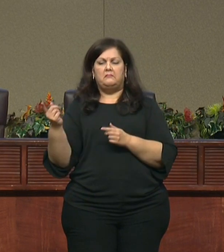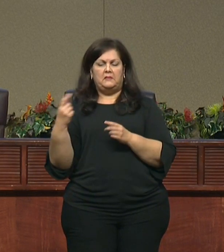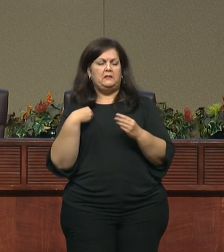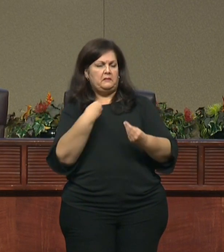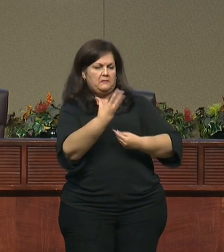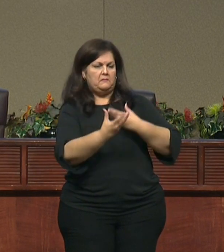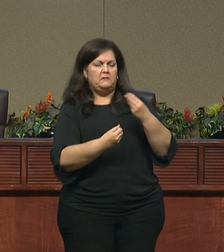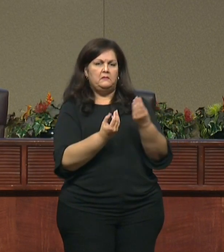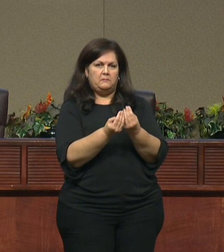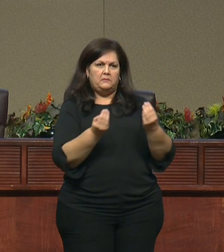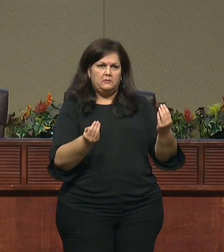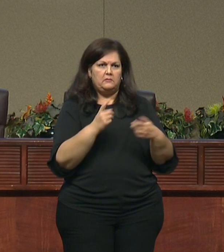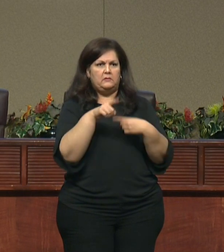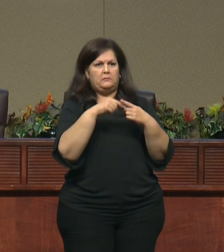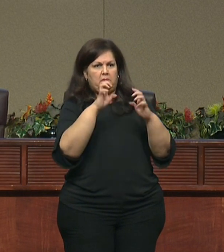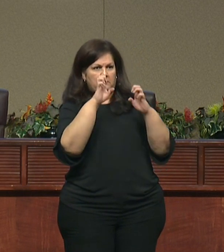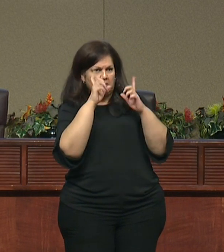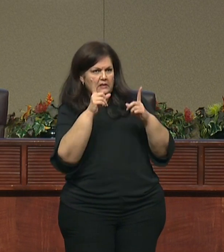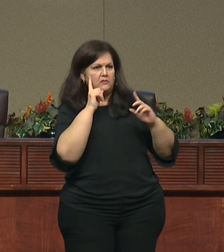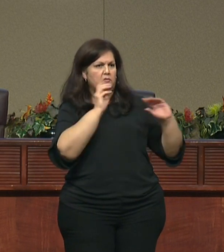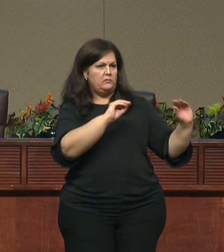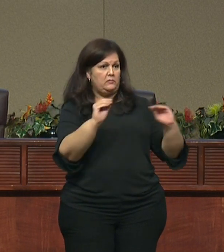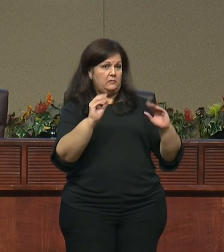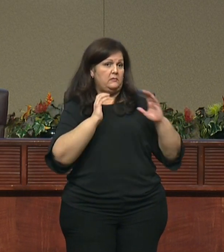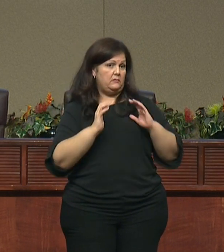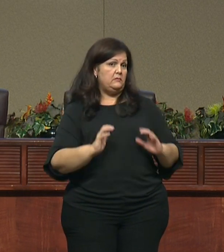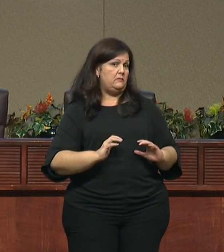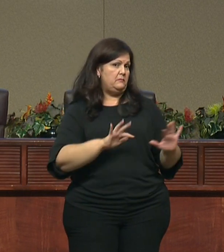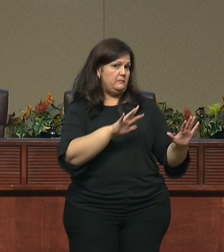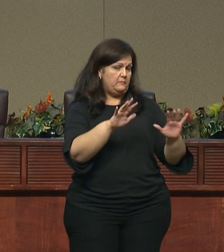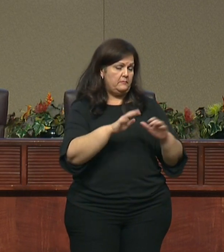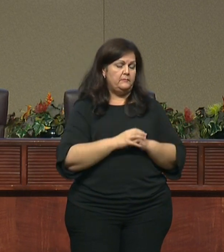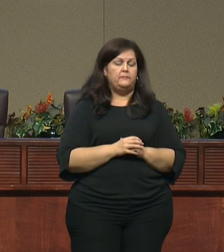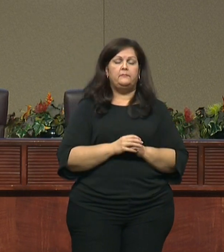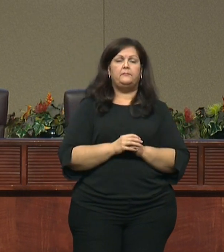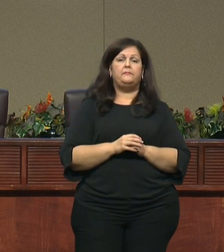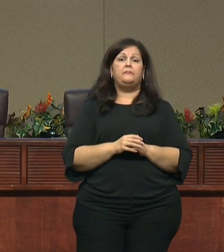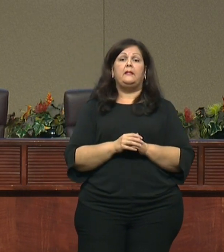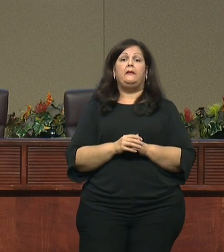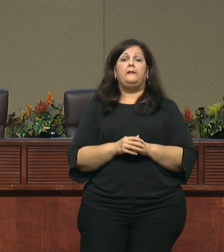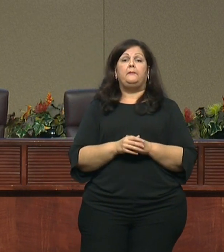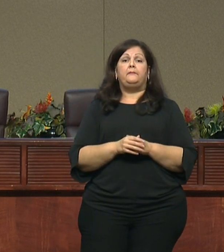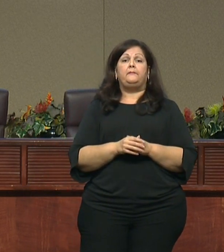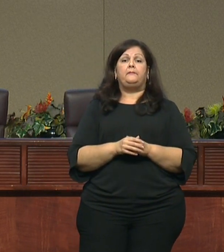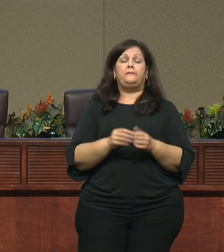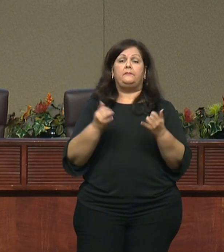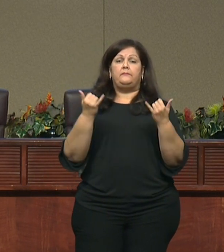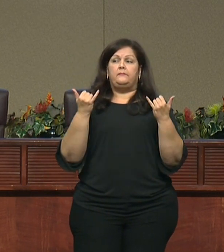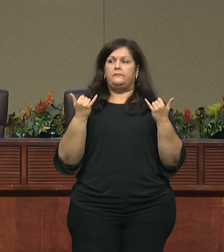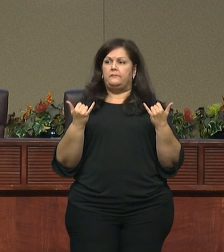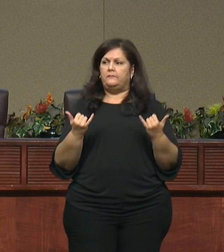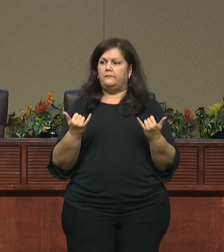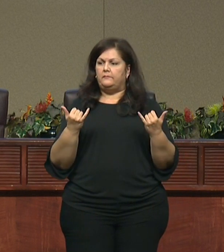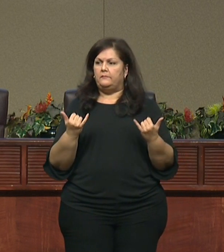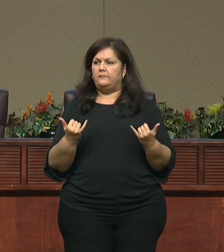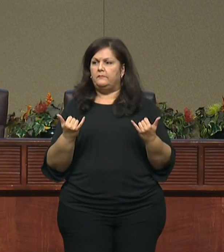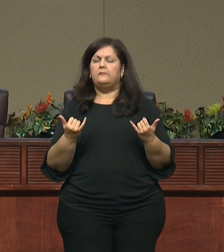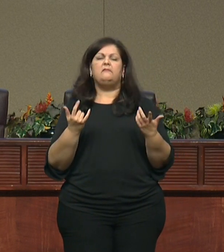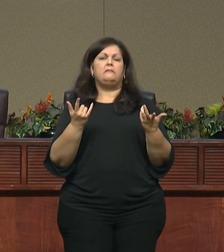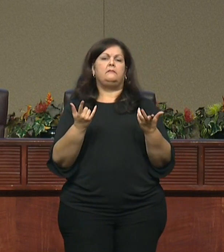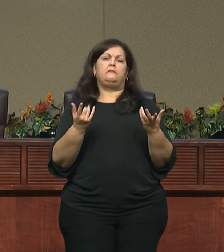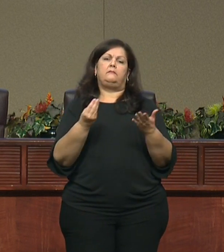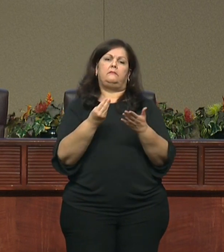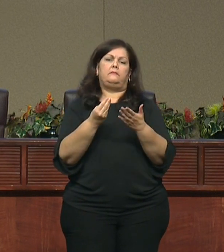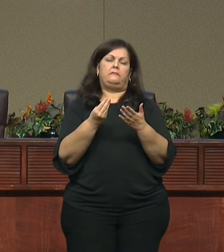educational material behind after one of their visits. Right now, our portal is closed for the CARES Act monies